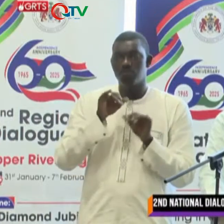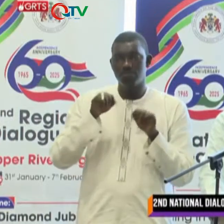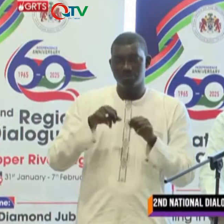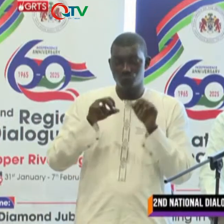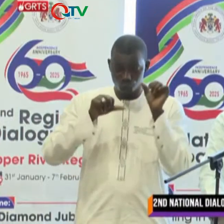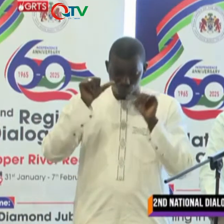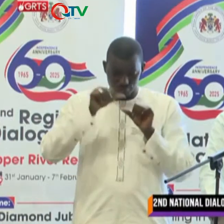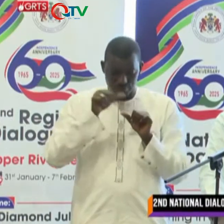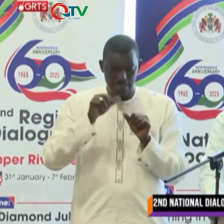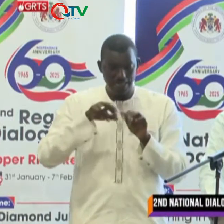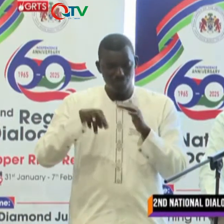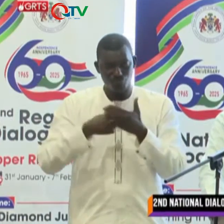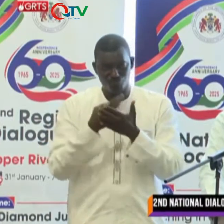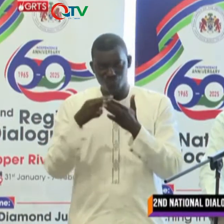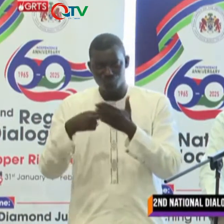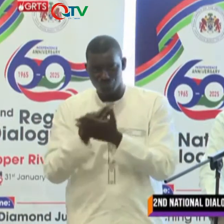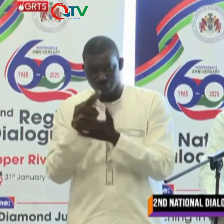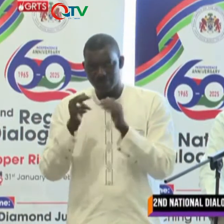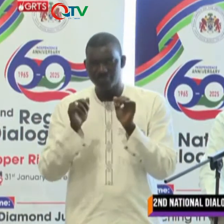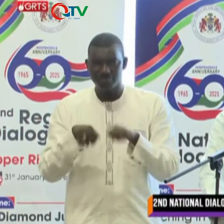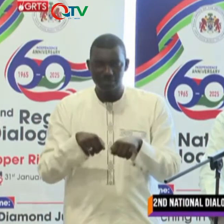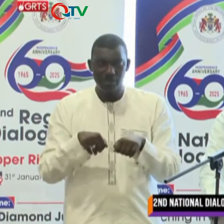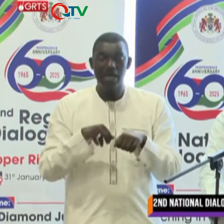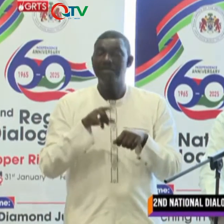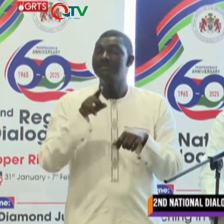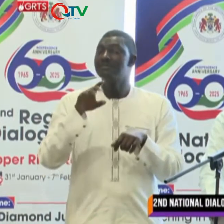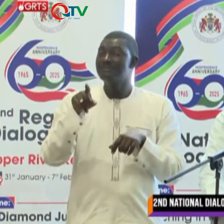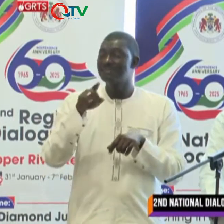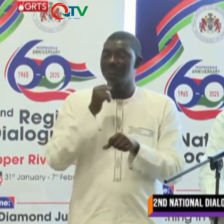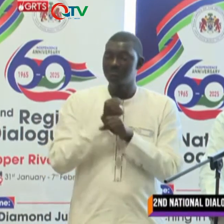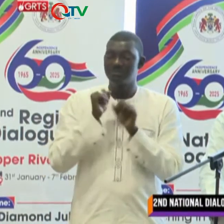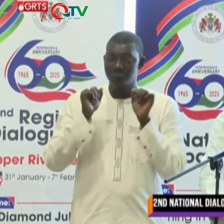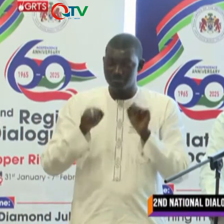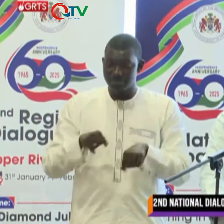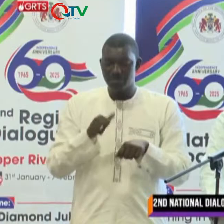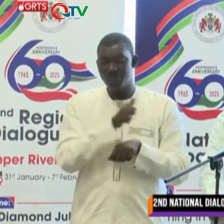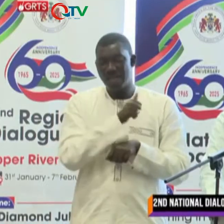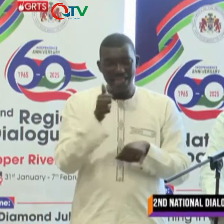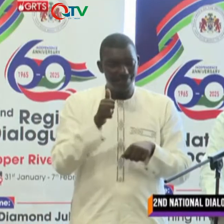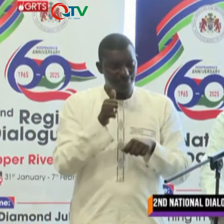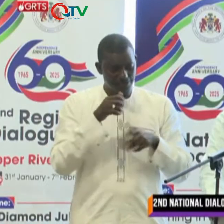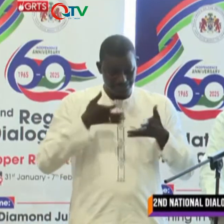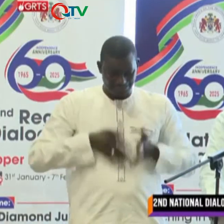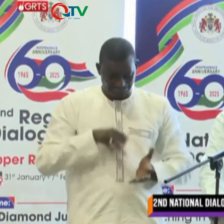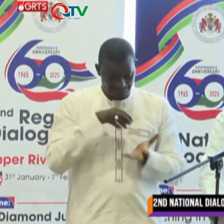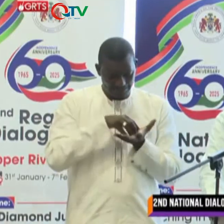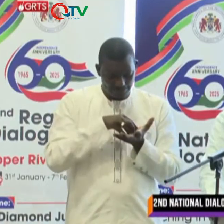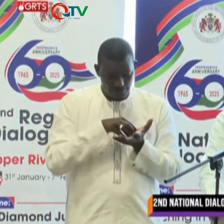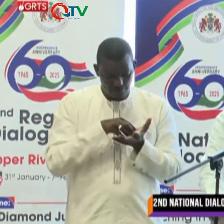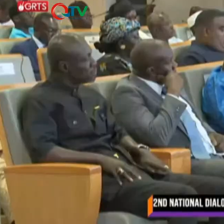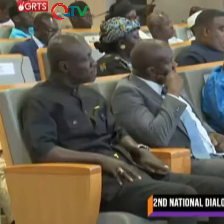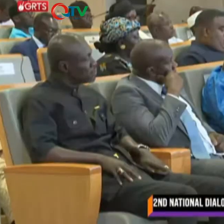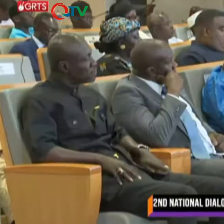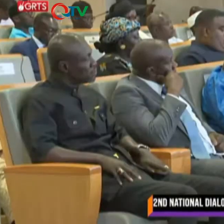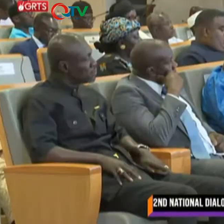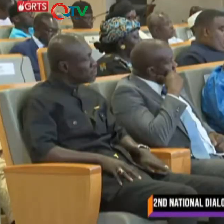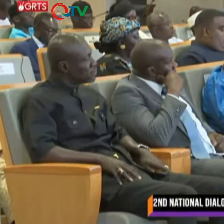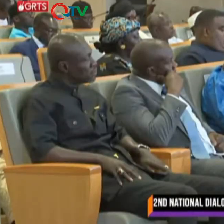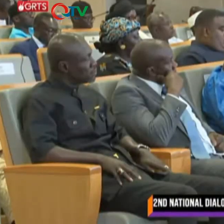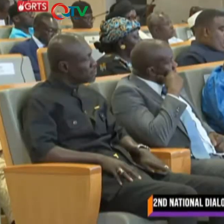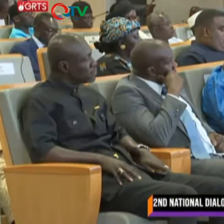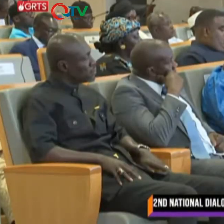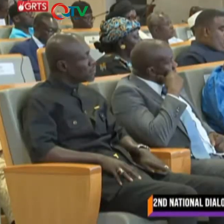and refinement. This makes it possible for every citizen to contribute to such